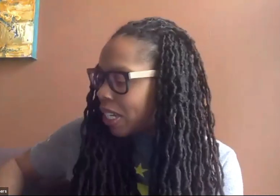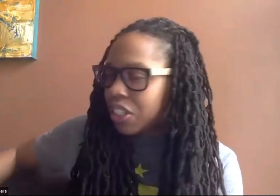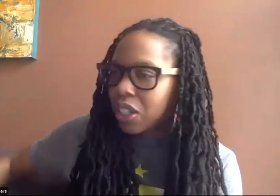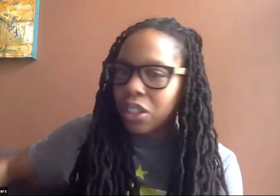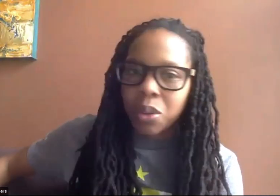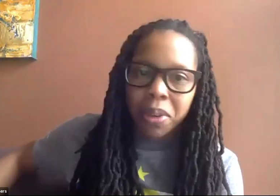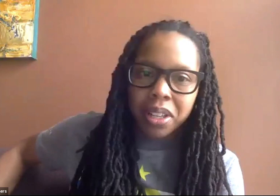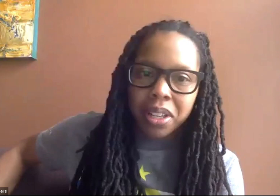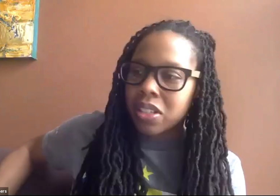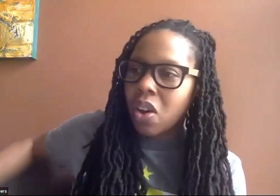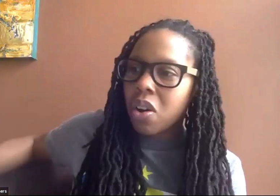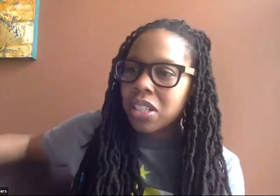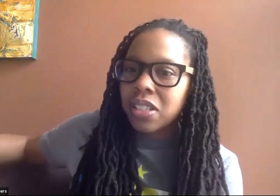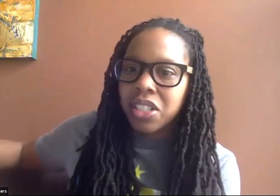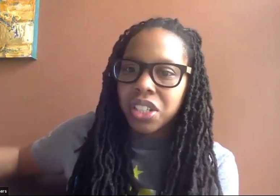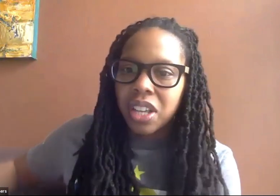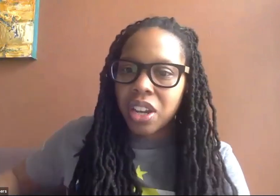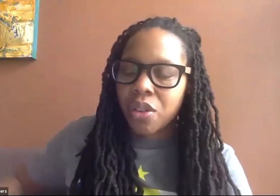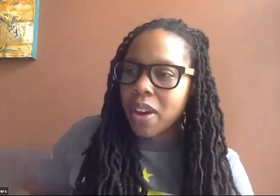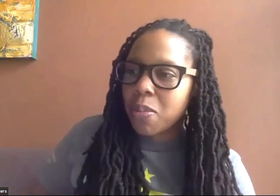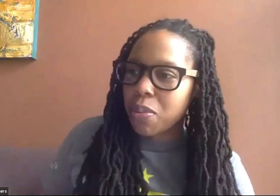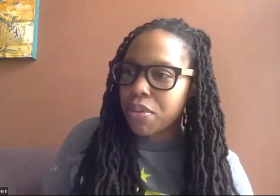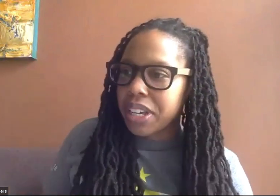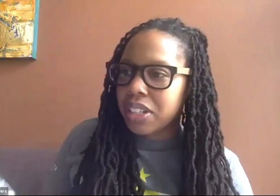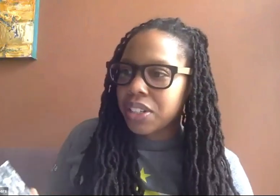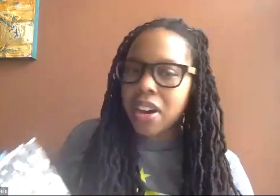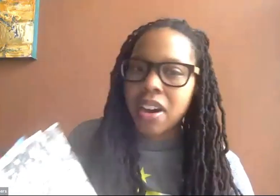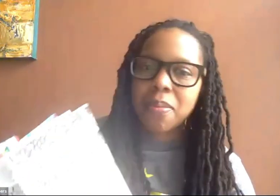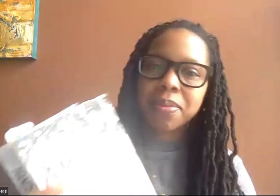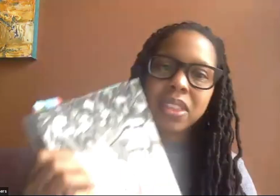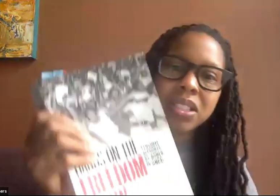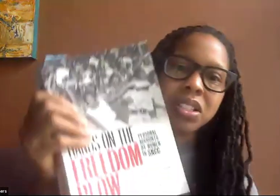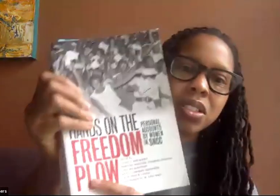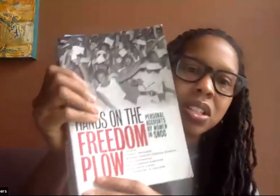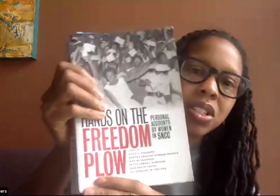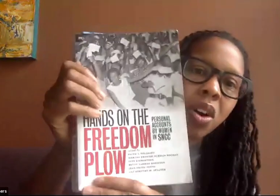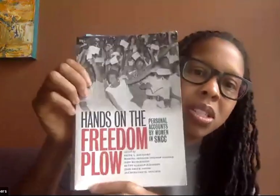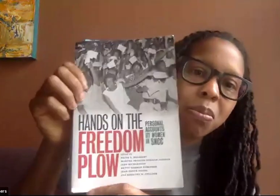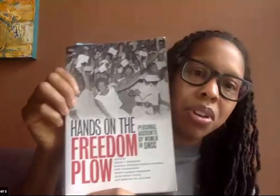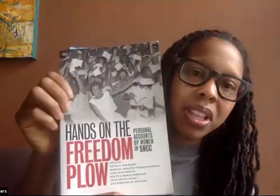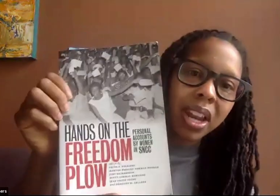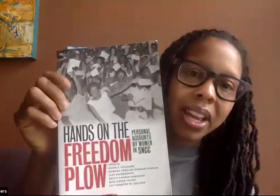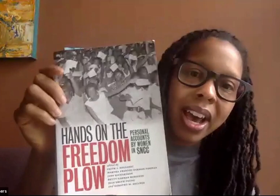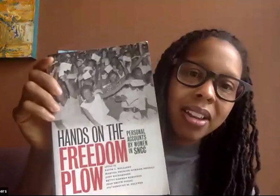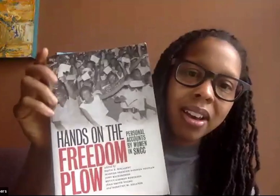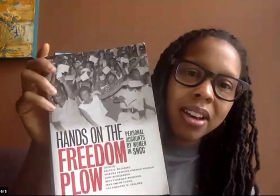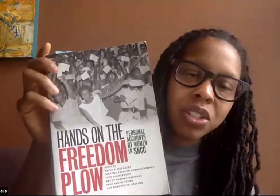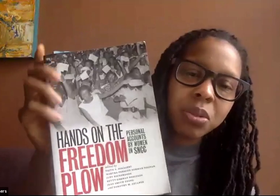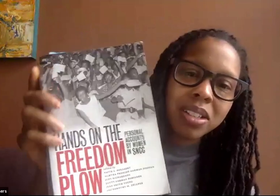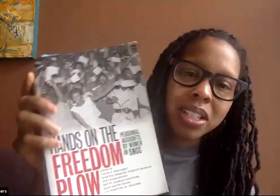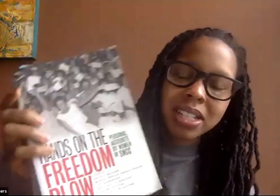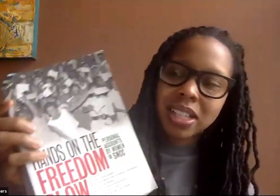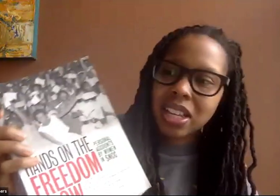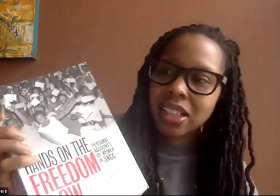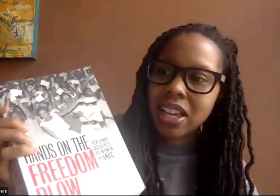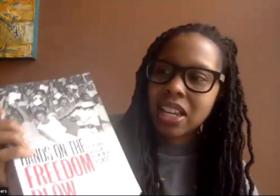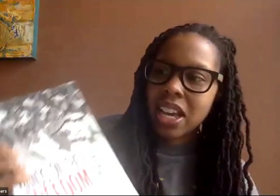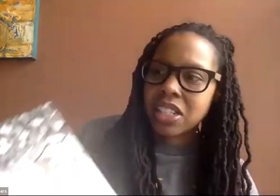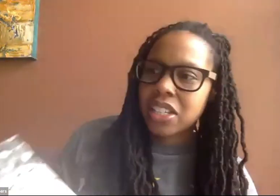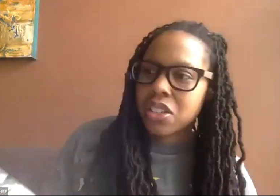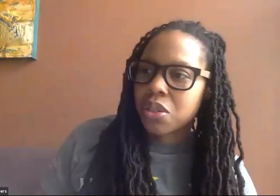to transition a little bit. The song is such an incredible bridge. There's this awesome book that I got in 2018